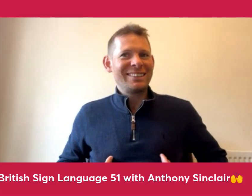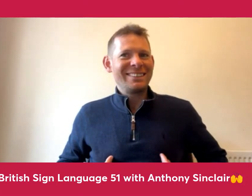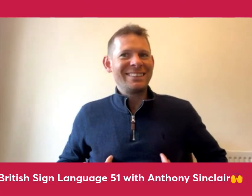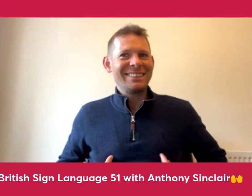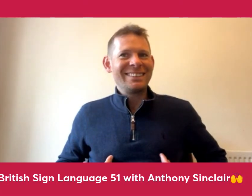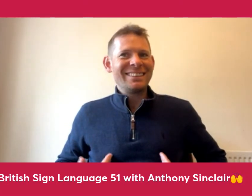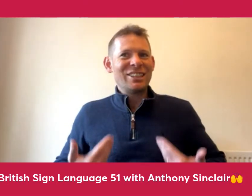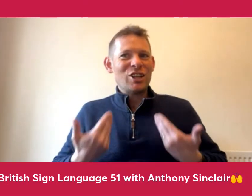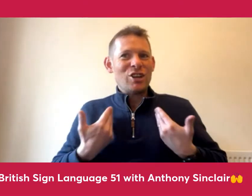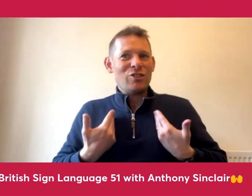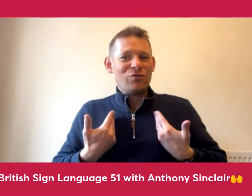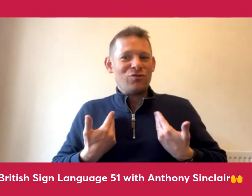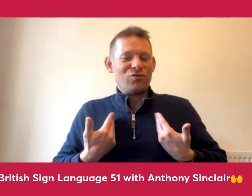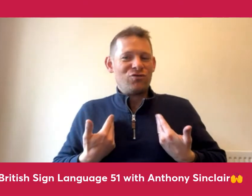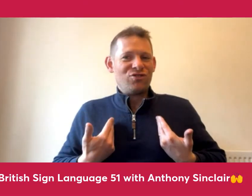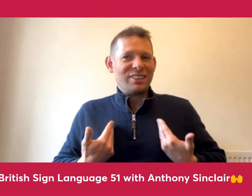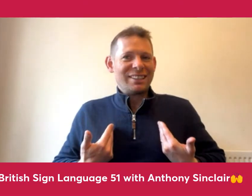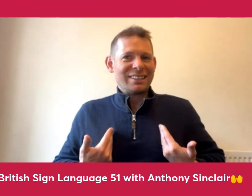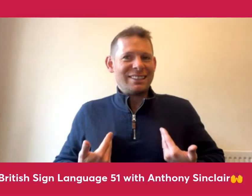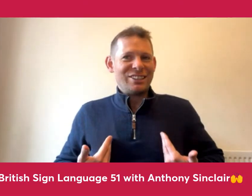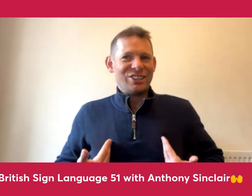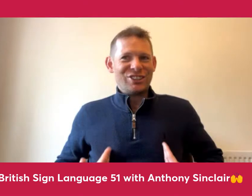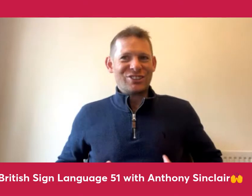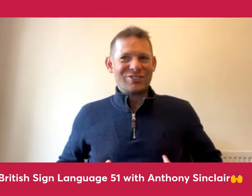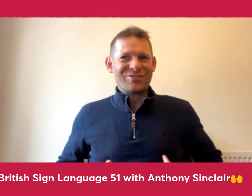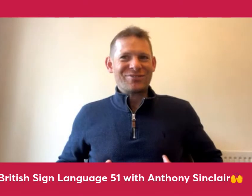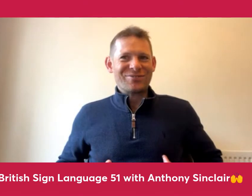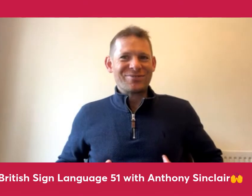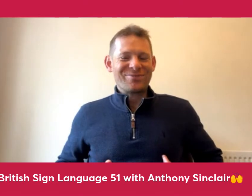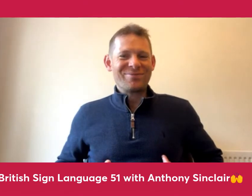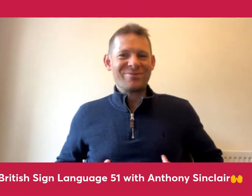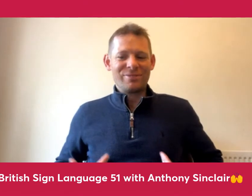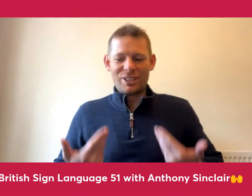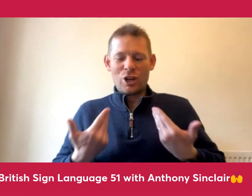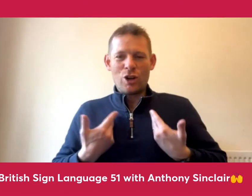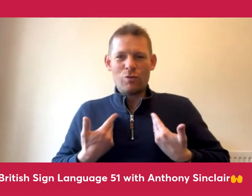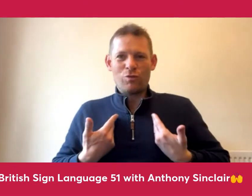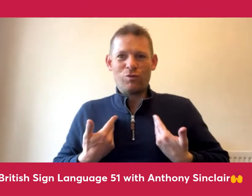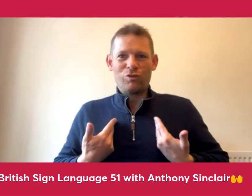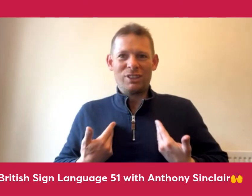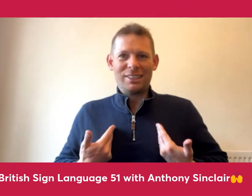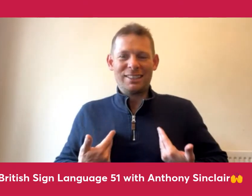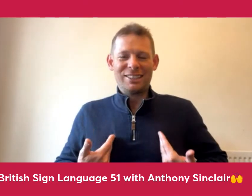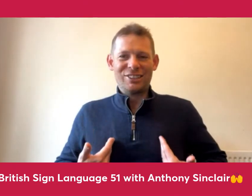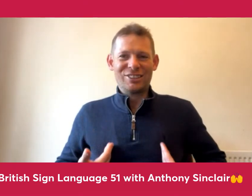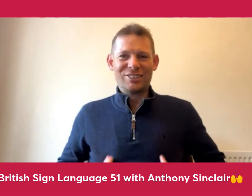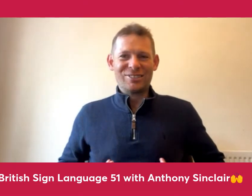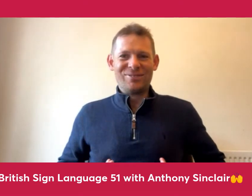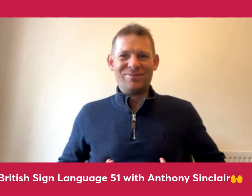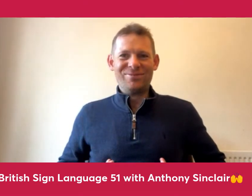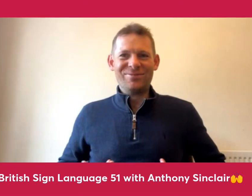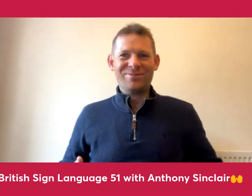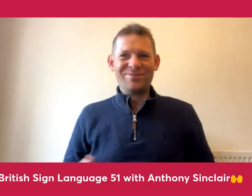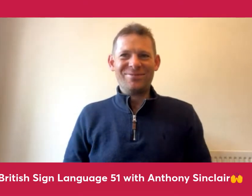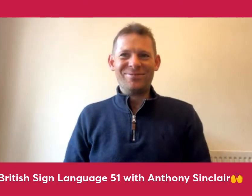So that might be if you're very rich, you might stay in a villa. That's how we sign rich.